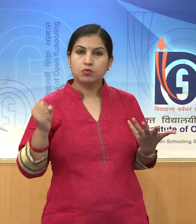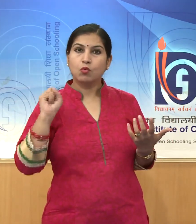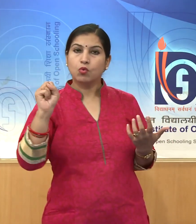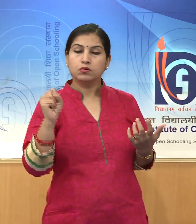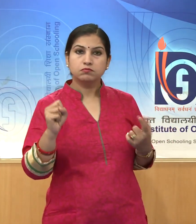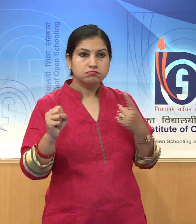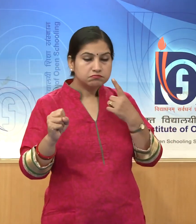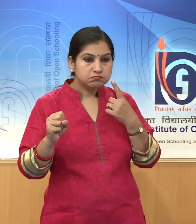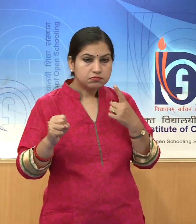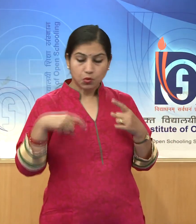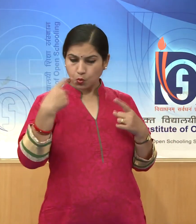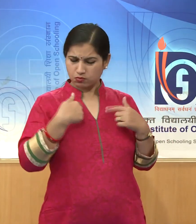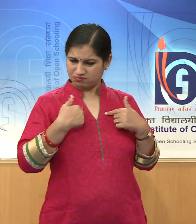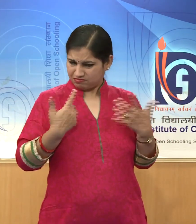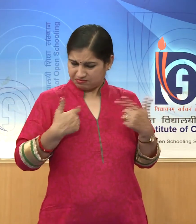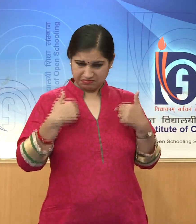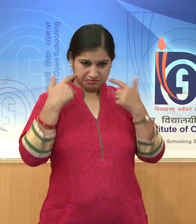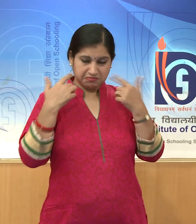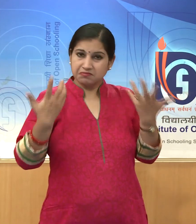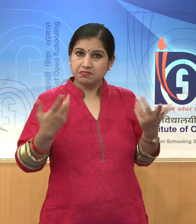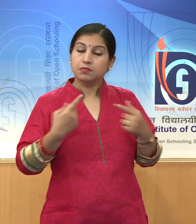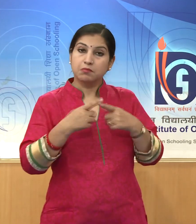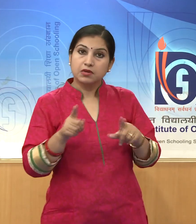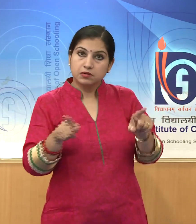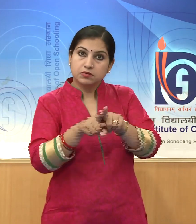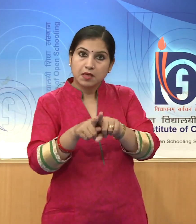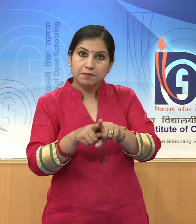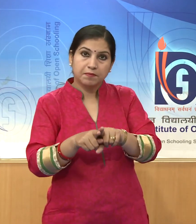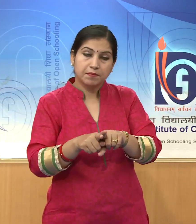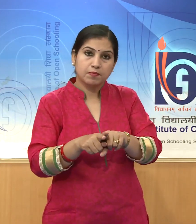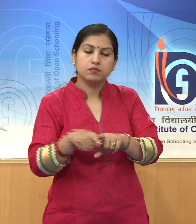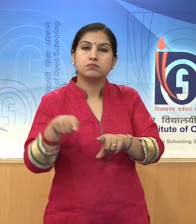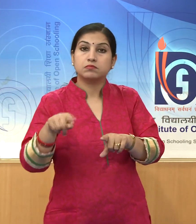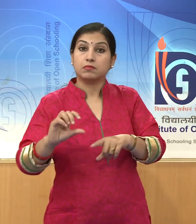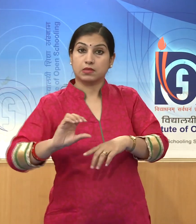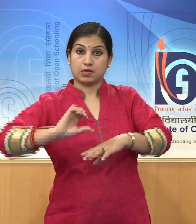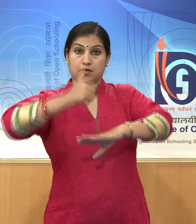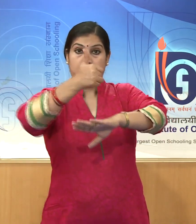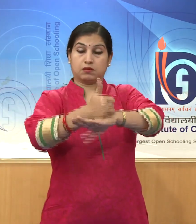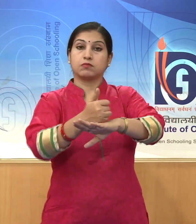their identity, but also could establish